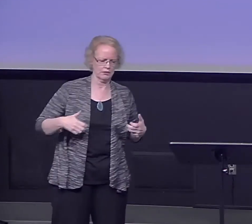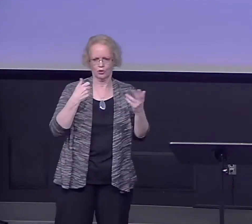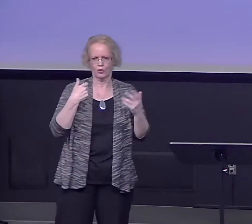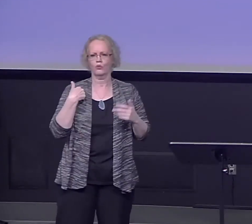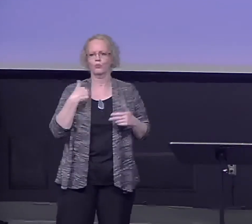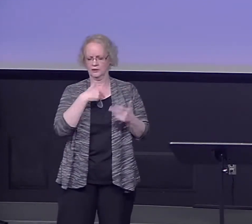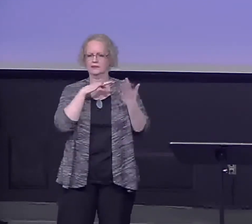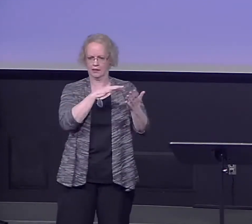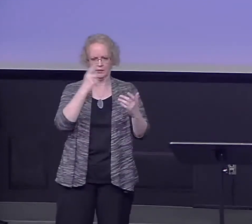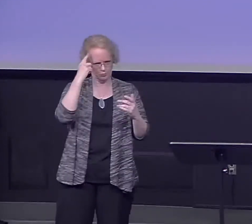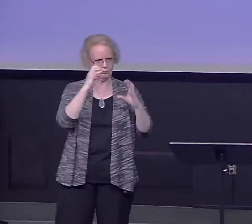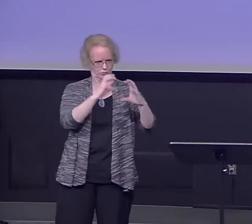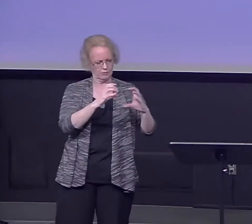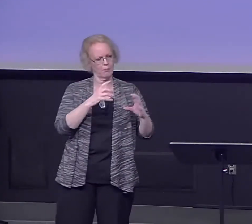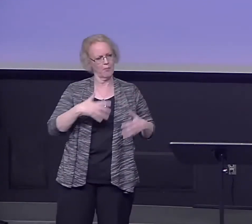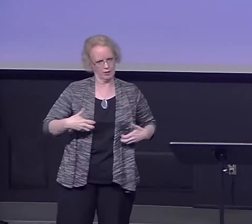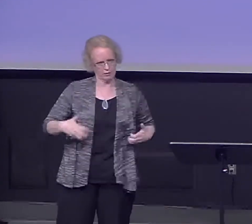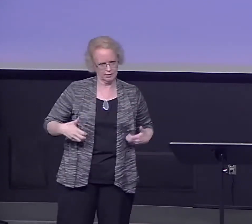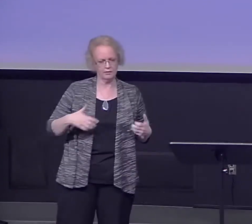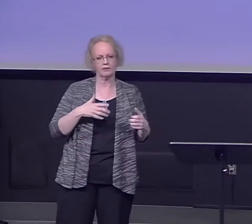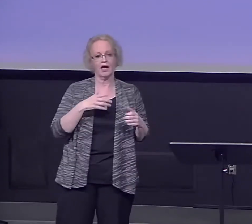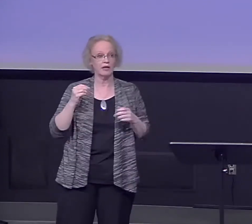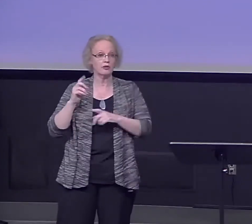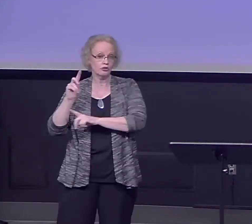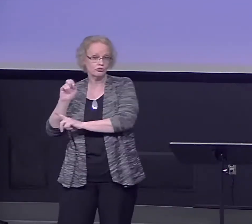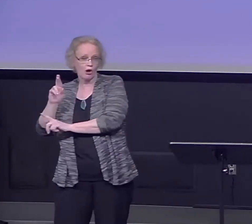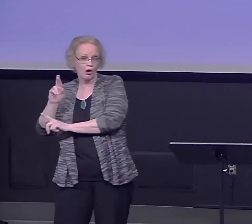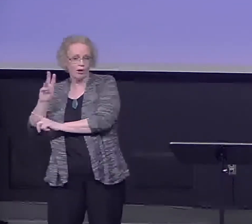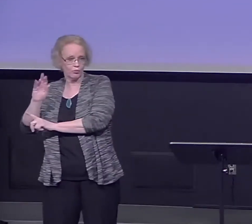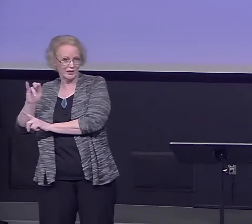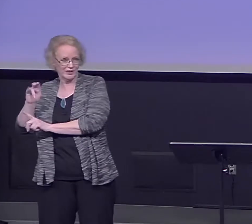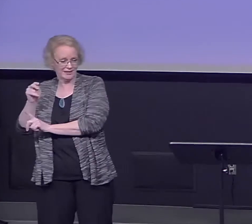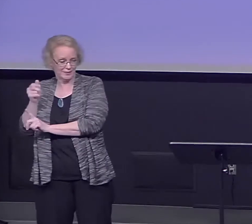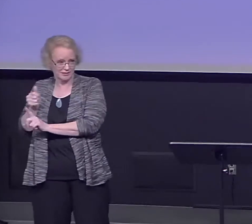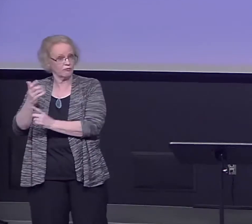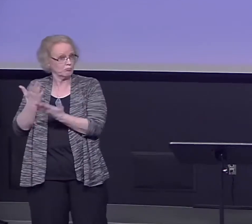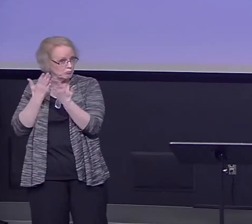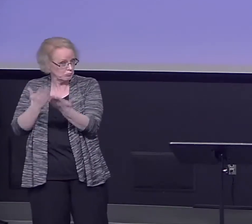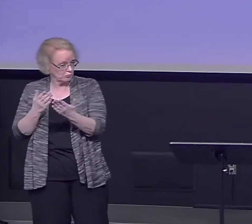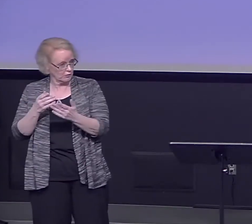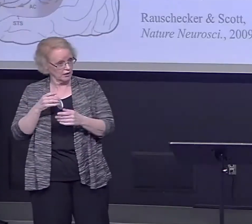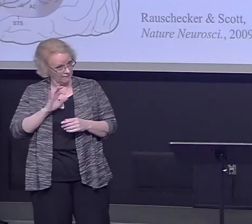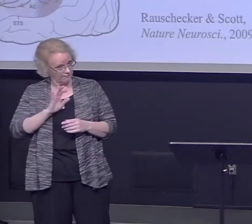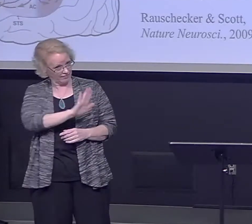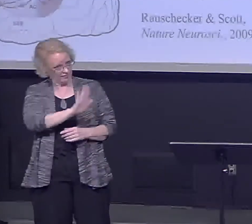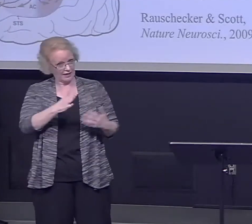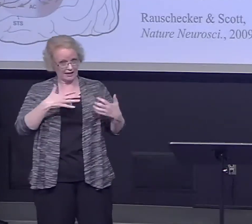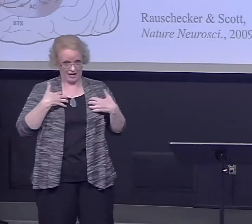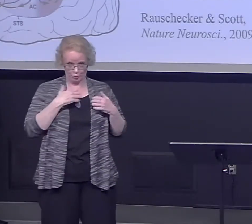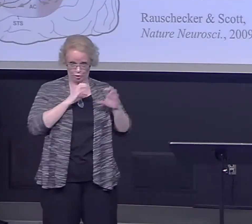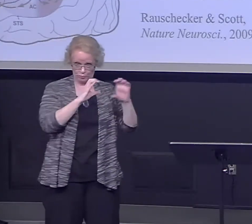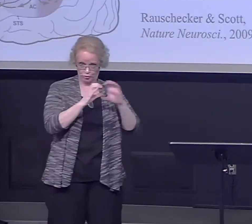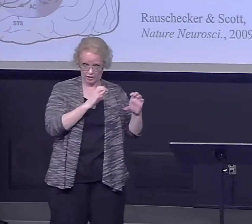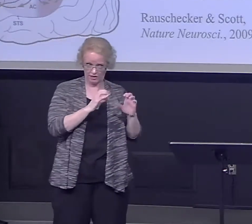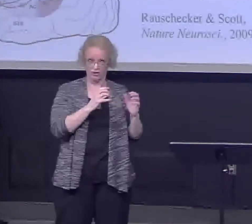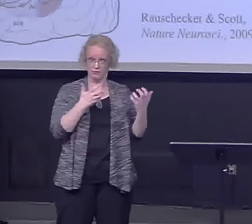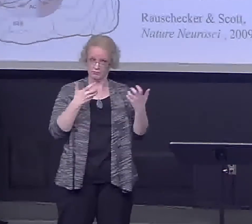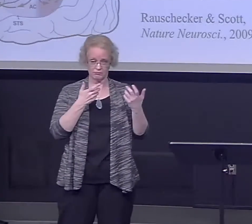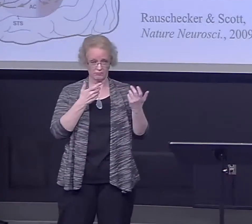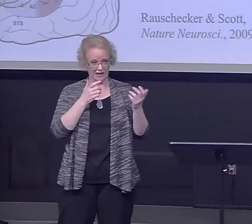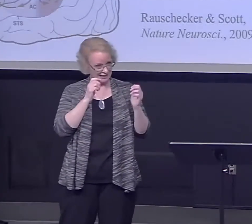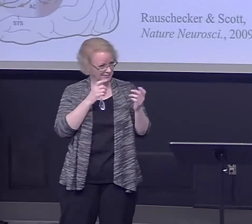for a long time, including by Darwin eventually, whether these communication systems have anything to do with language. And